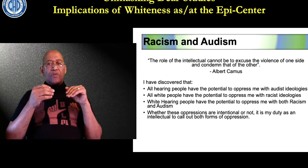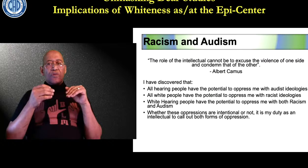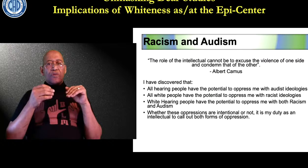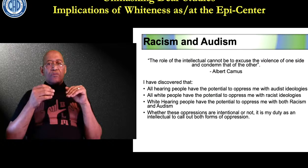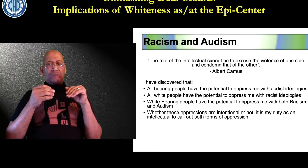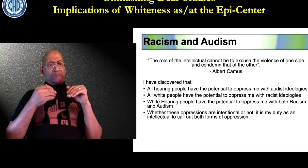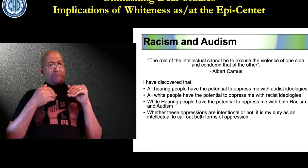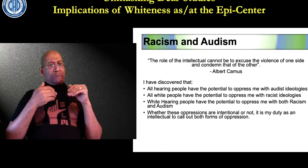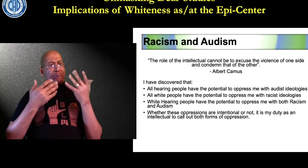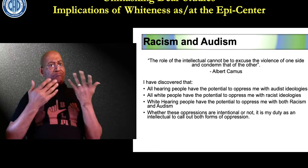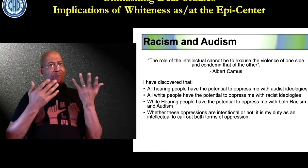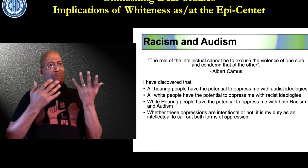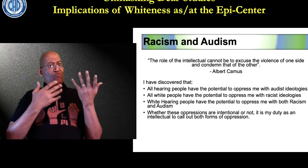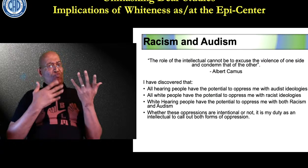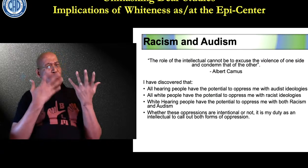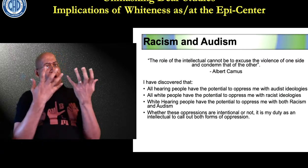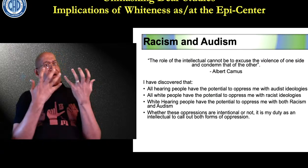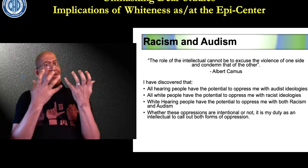matter.